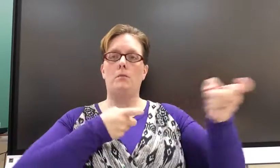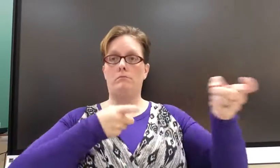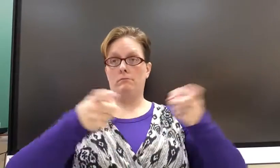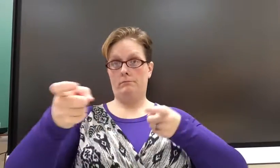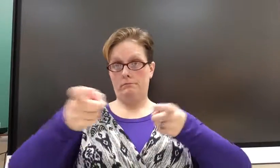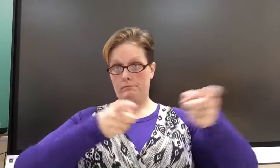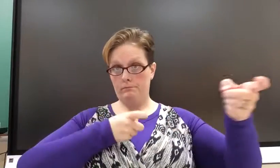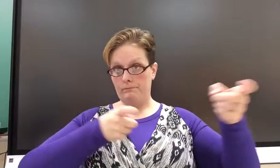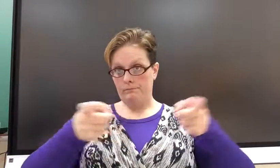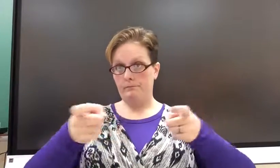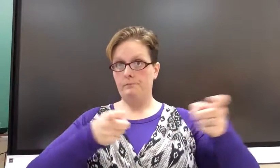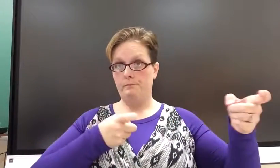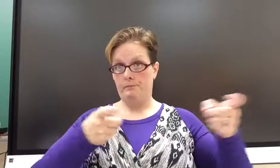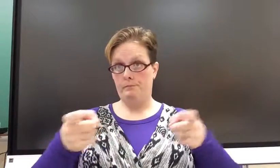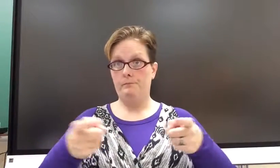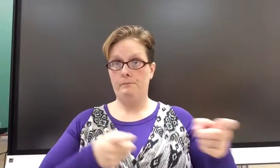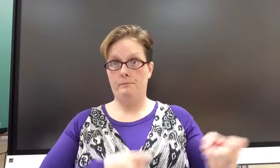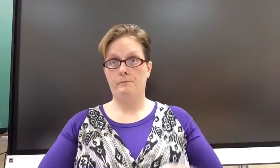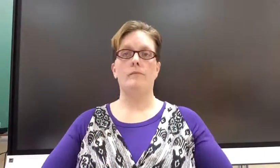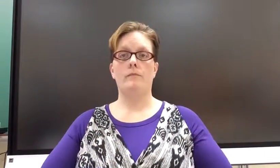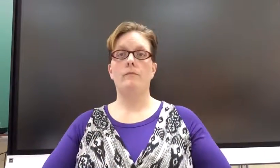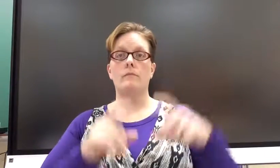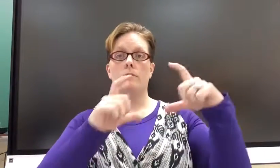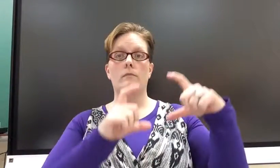DNA. They control everything.